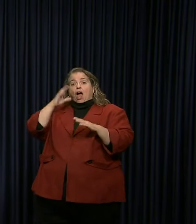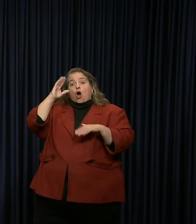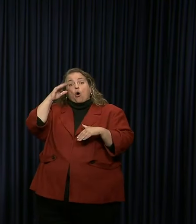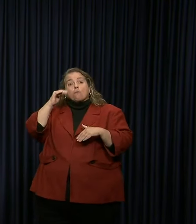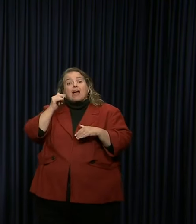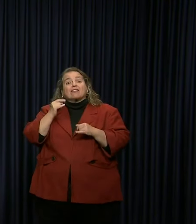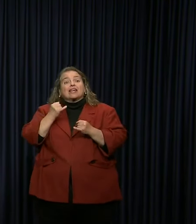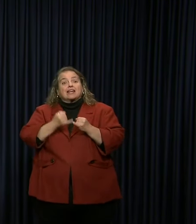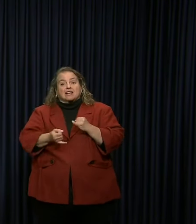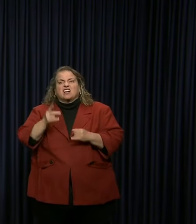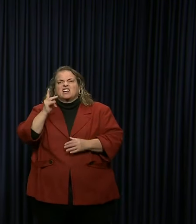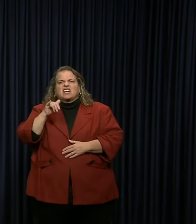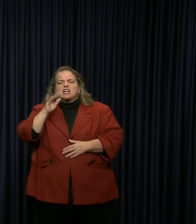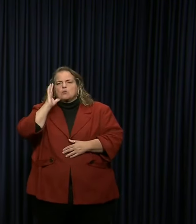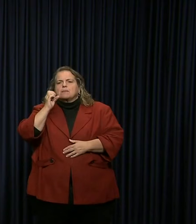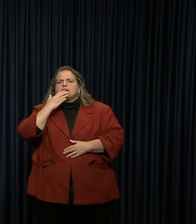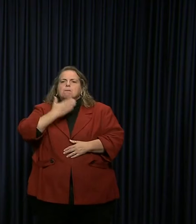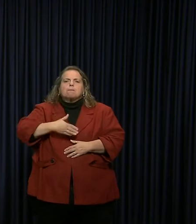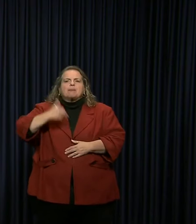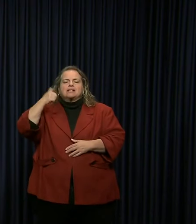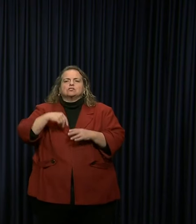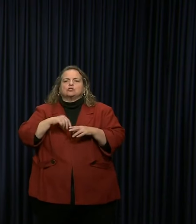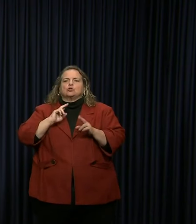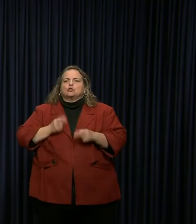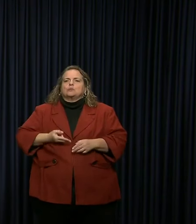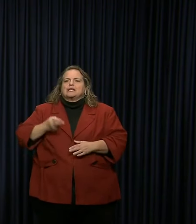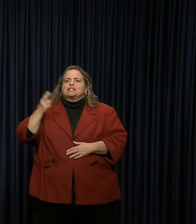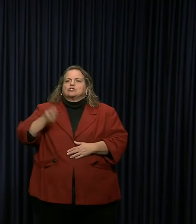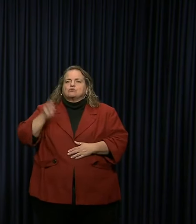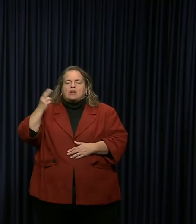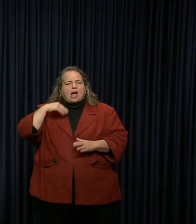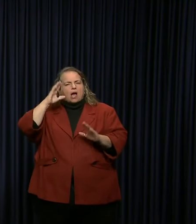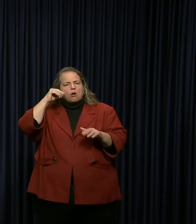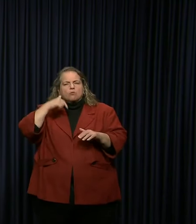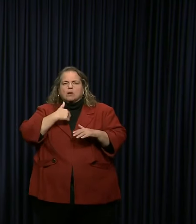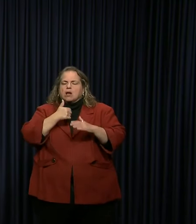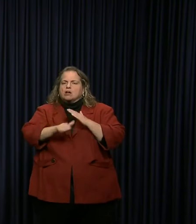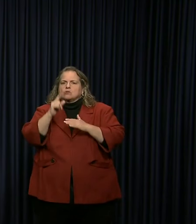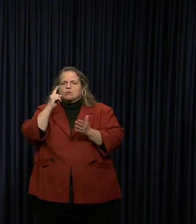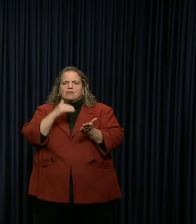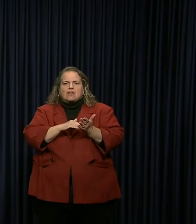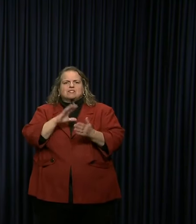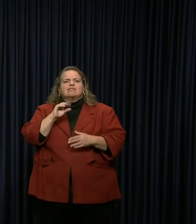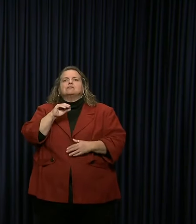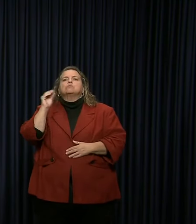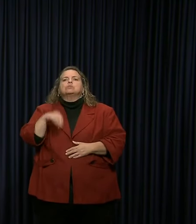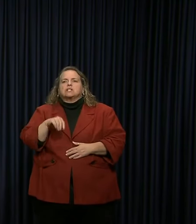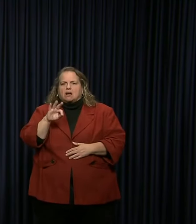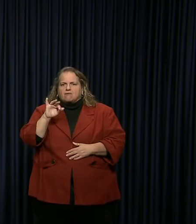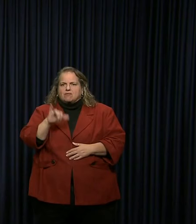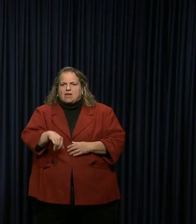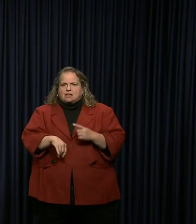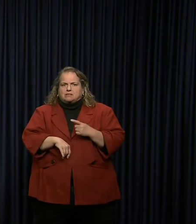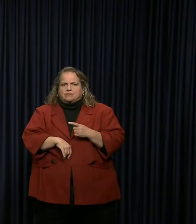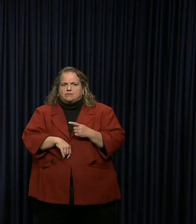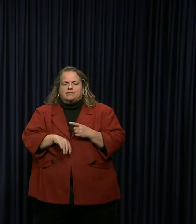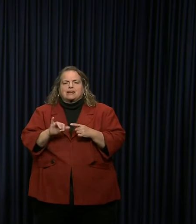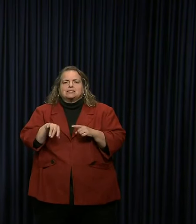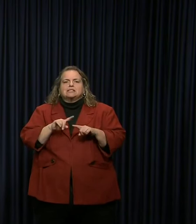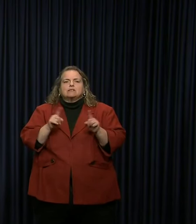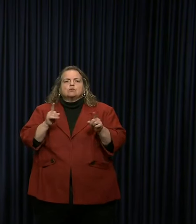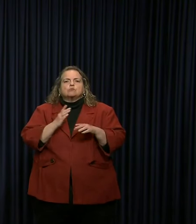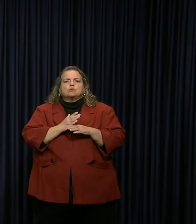human history. Let's say it's under 1,000, 50% of that. Okay, that would say it's the difference